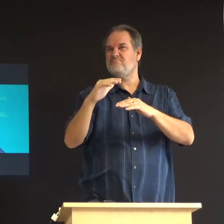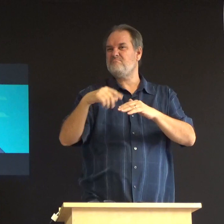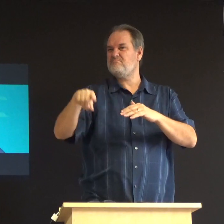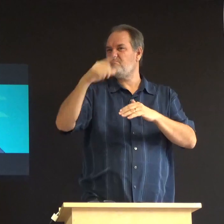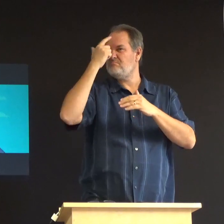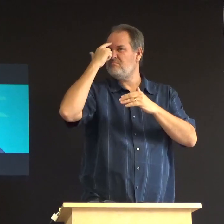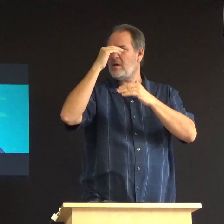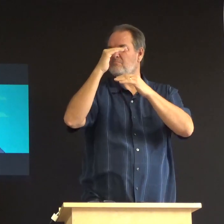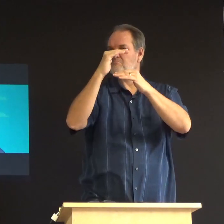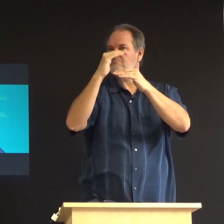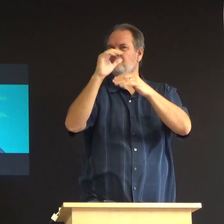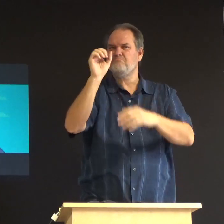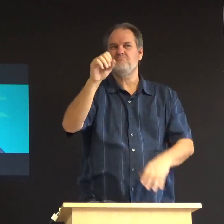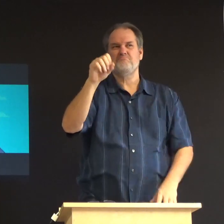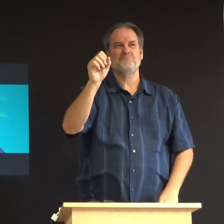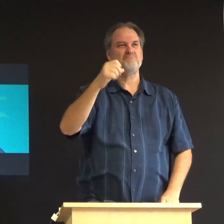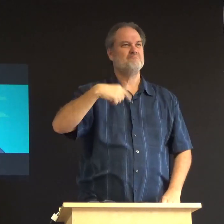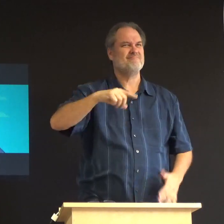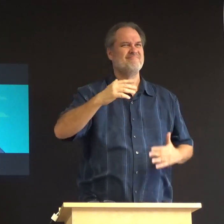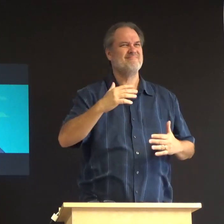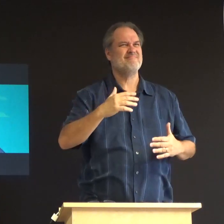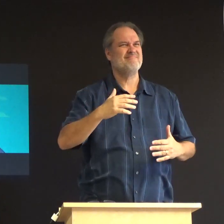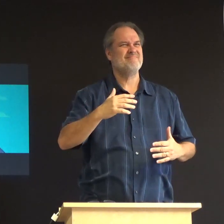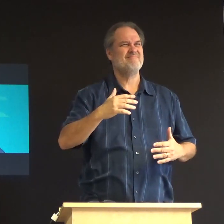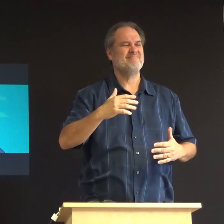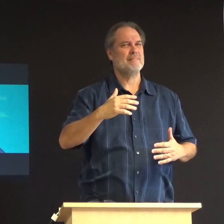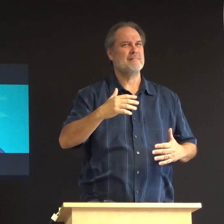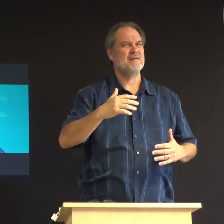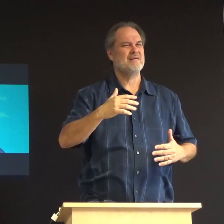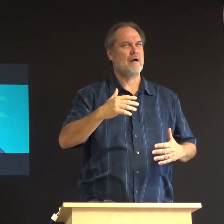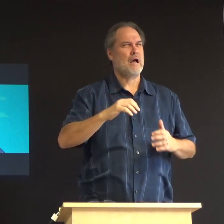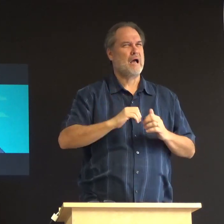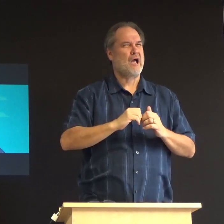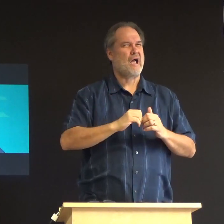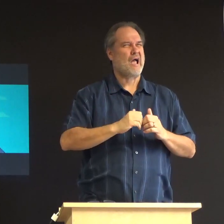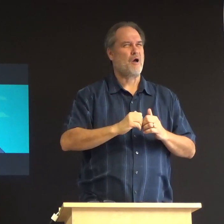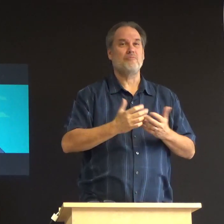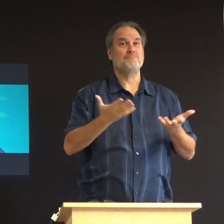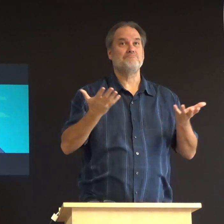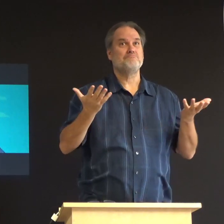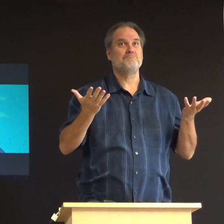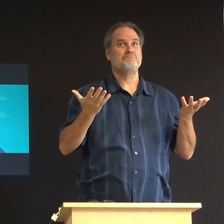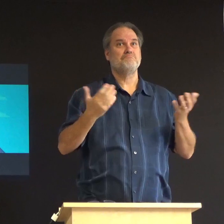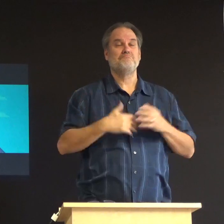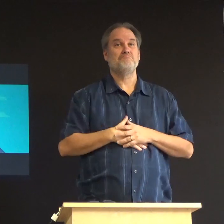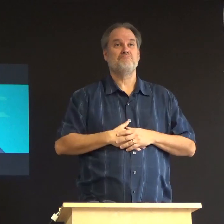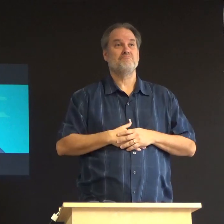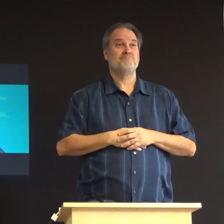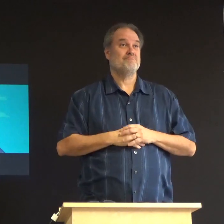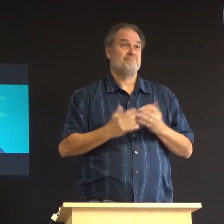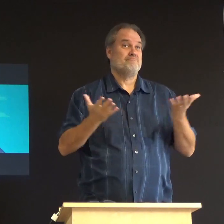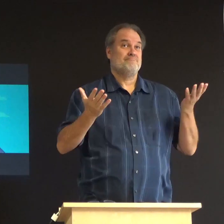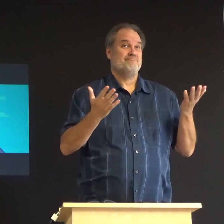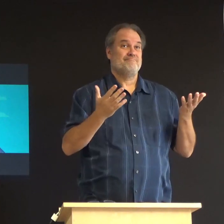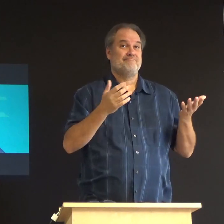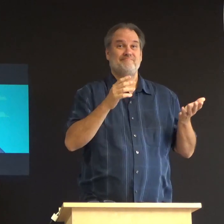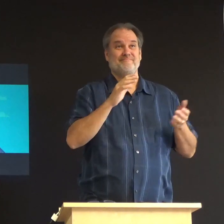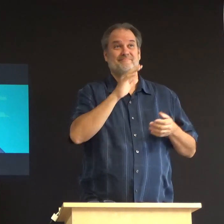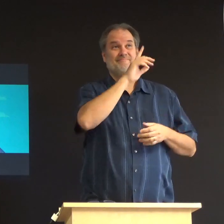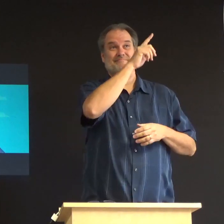Our minds are very limited. That's true. You don't understand how it works.